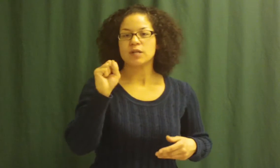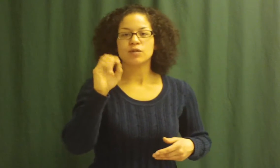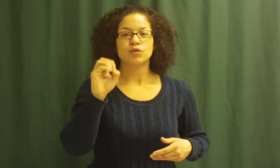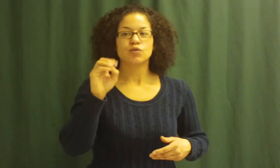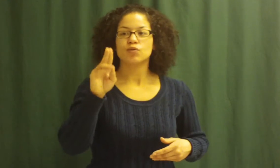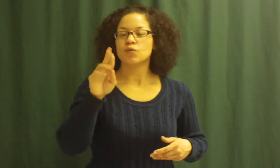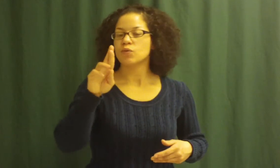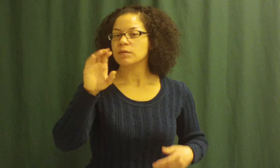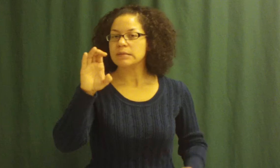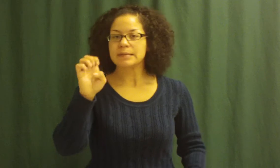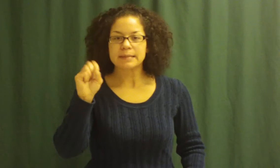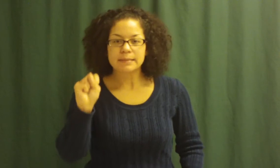culture.